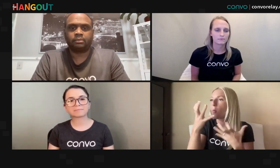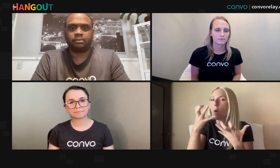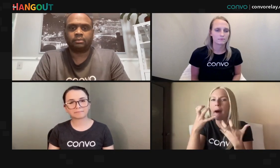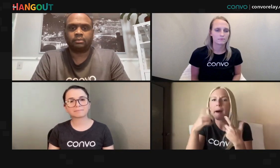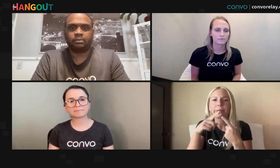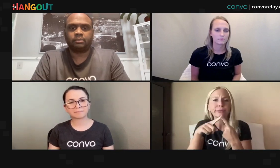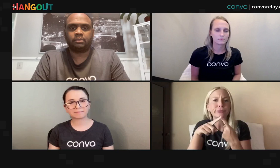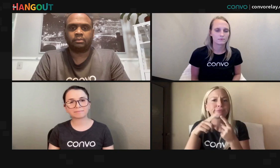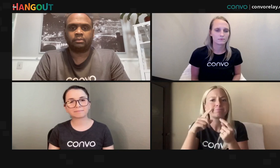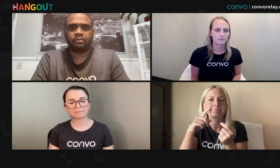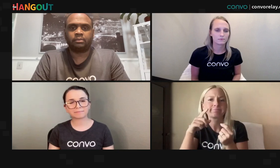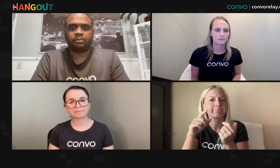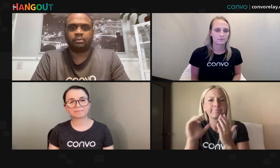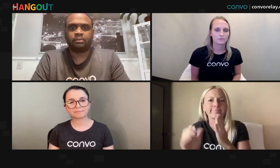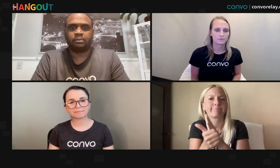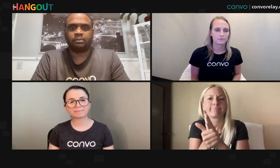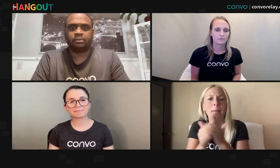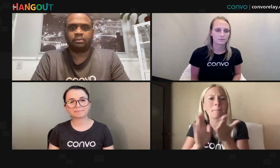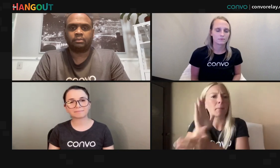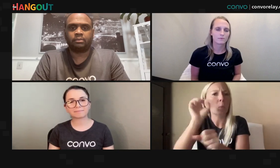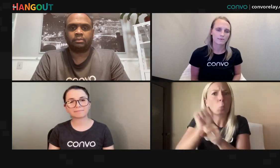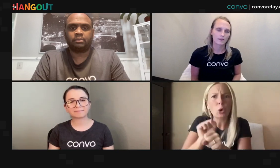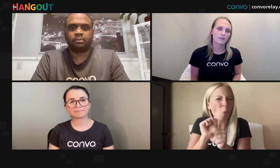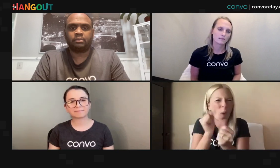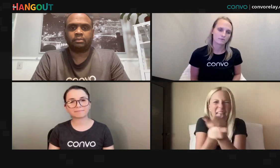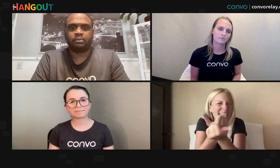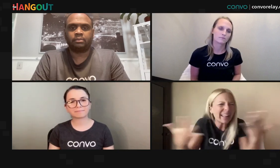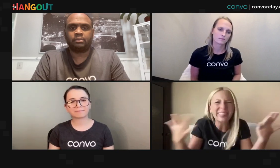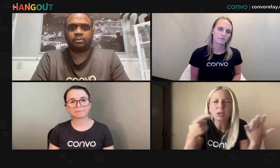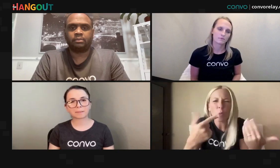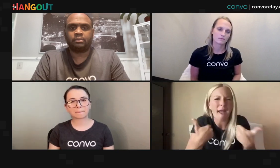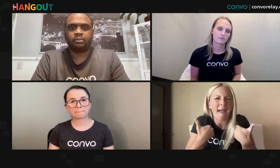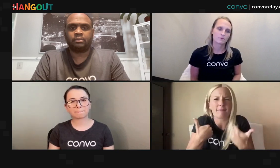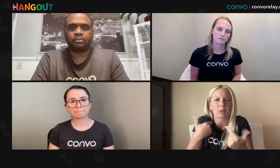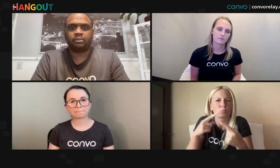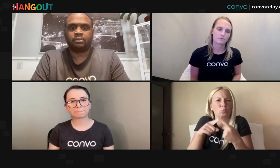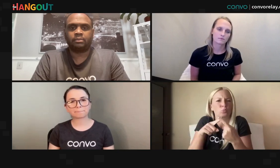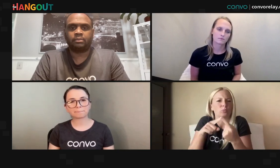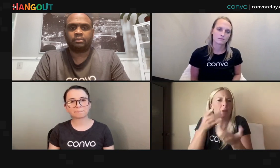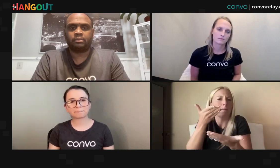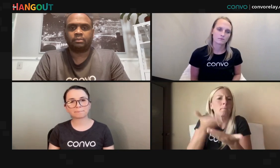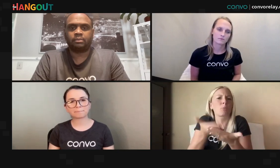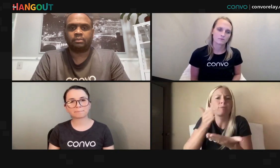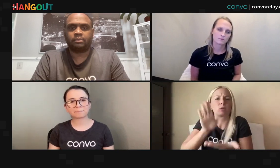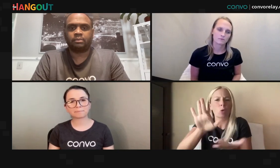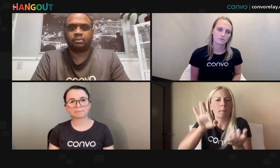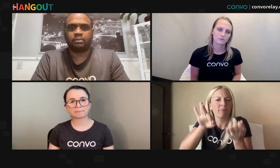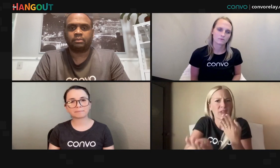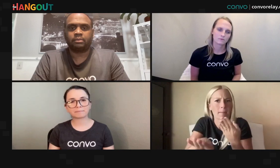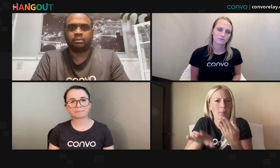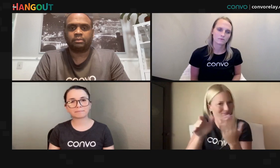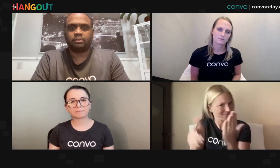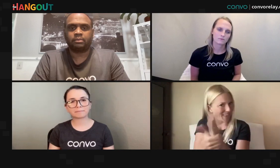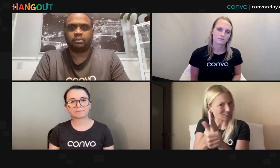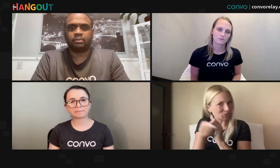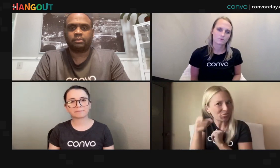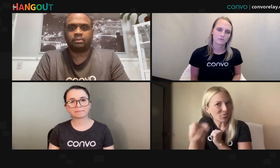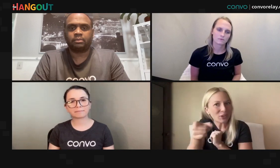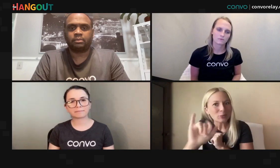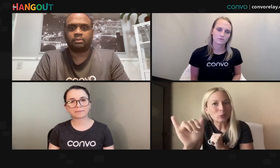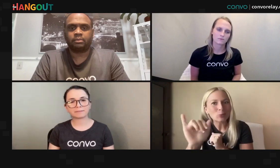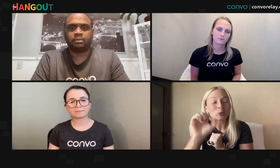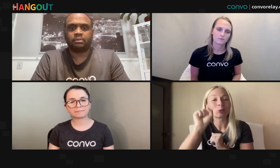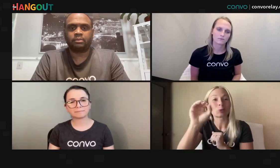have a screenshot or you want to attach some paperwork or anything that you have just to